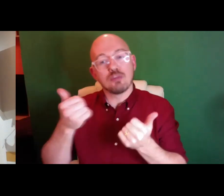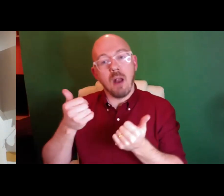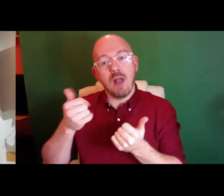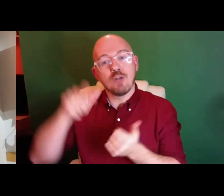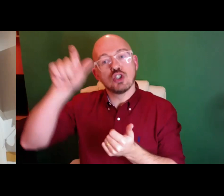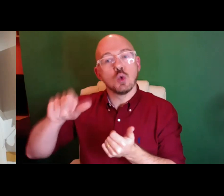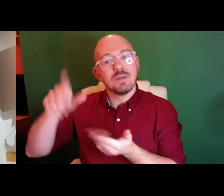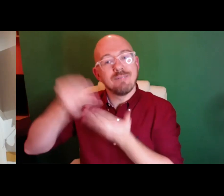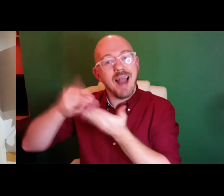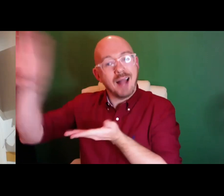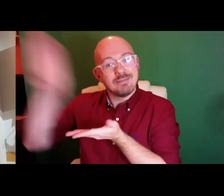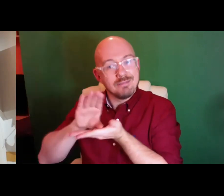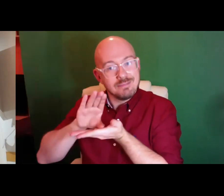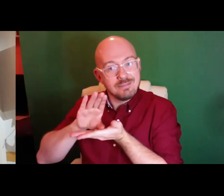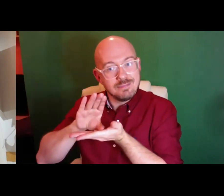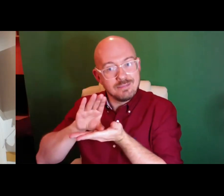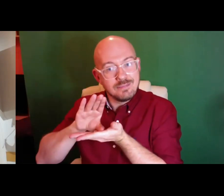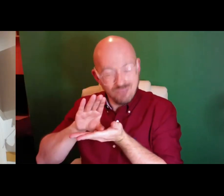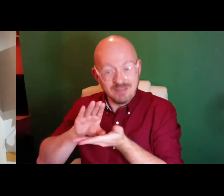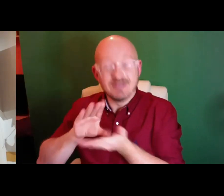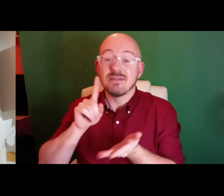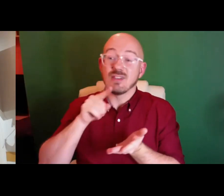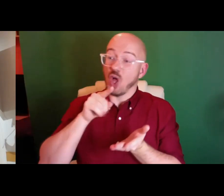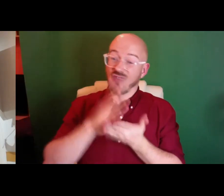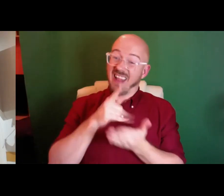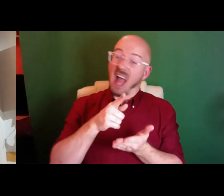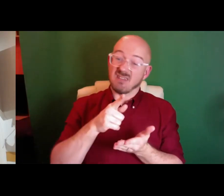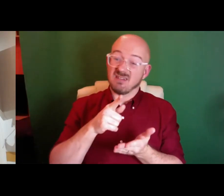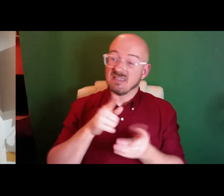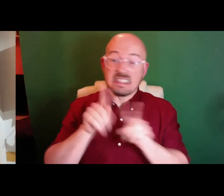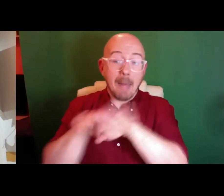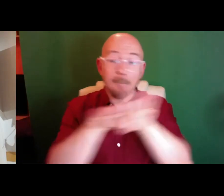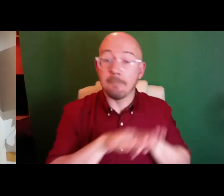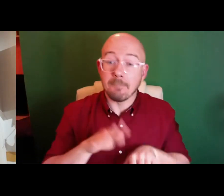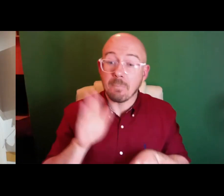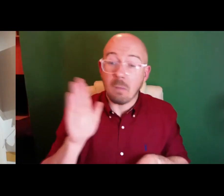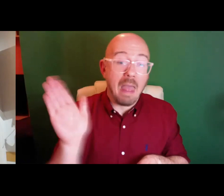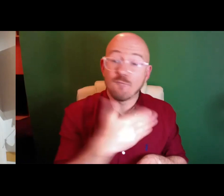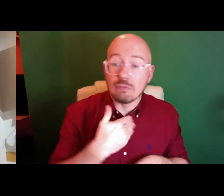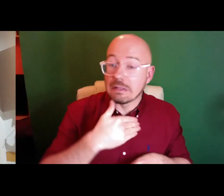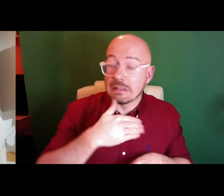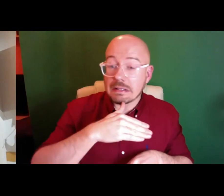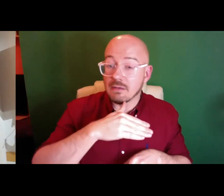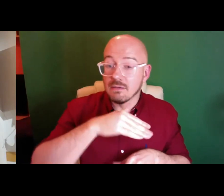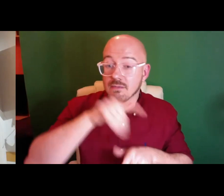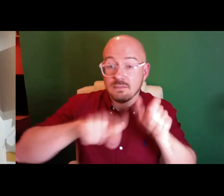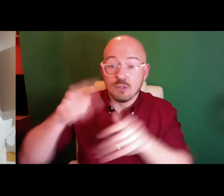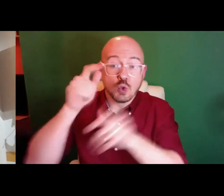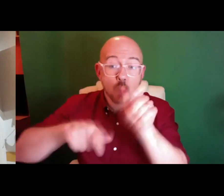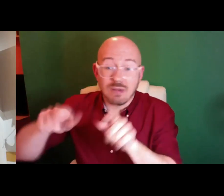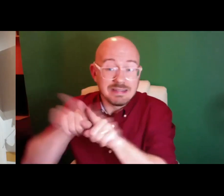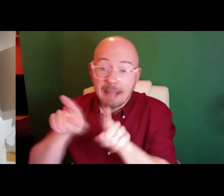and we need to make funding available, because people can't proceed unless they can access